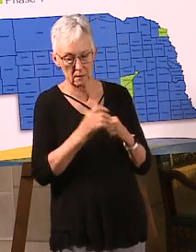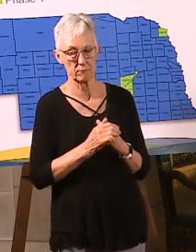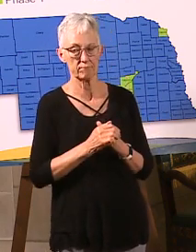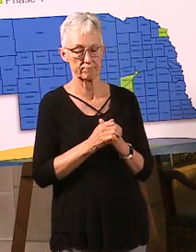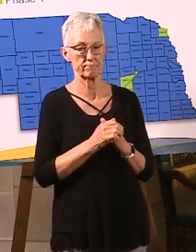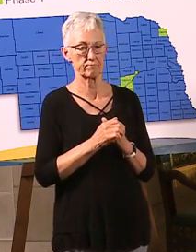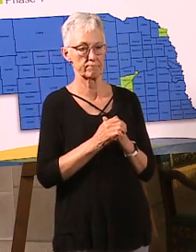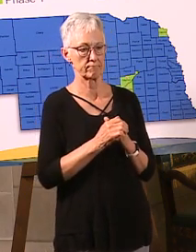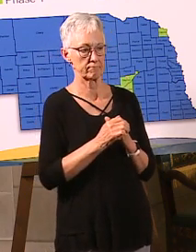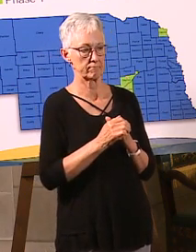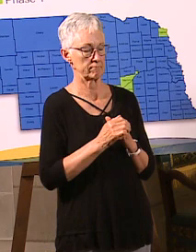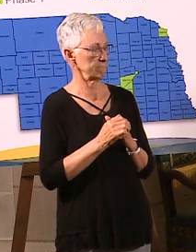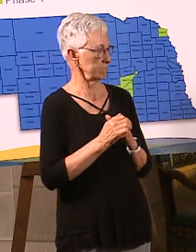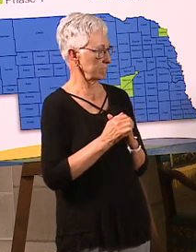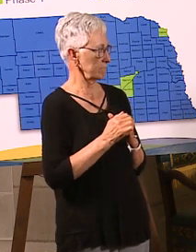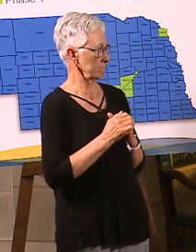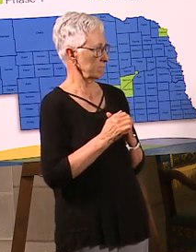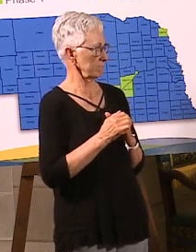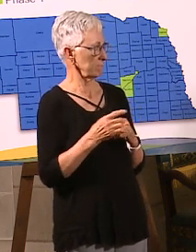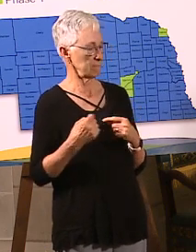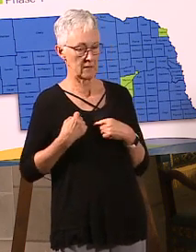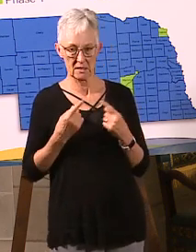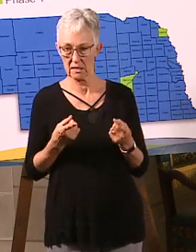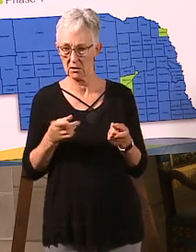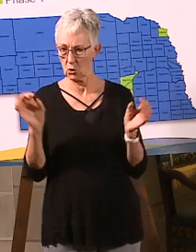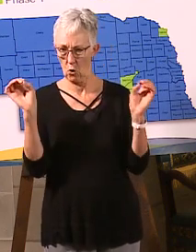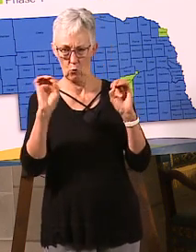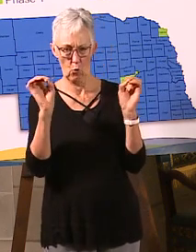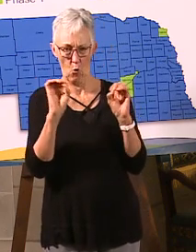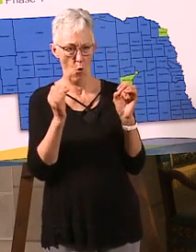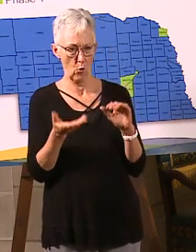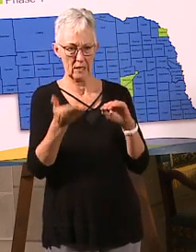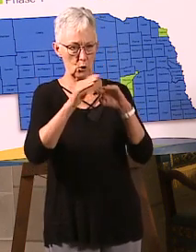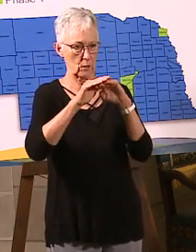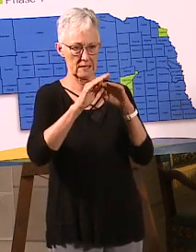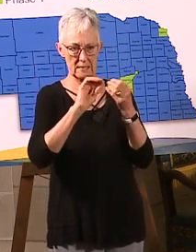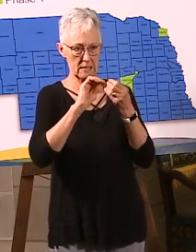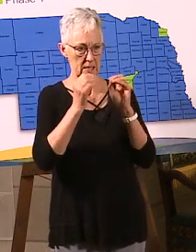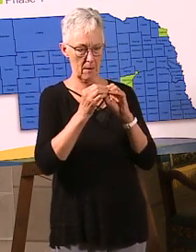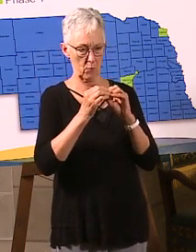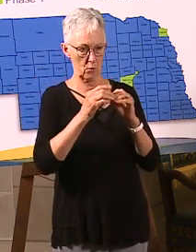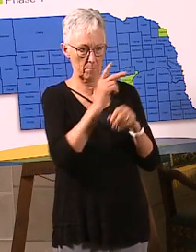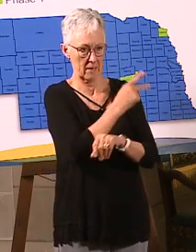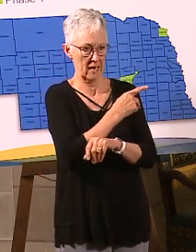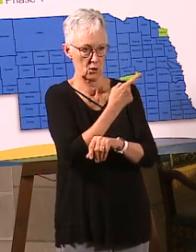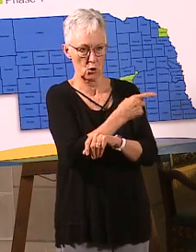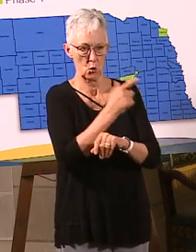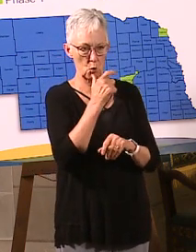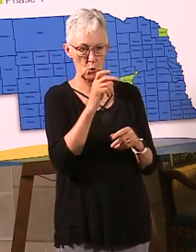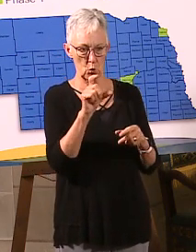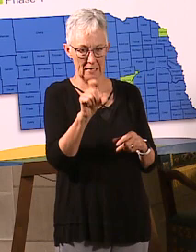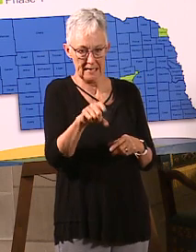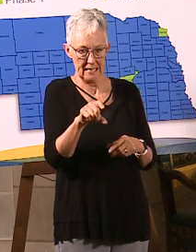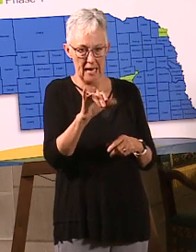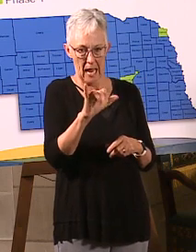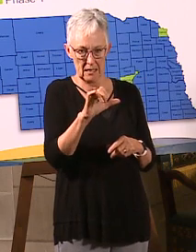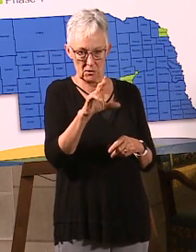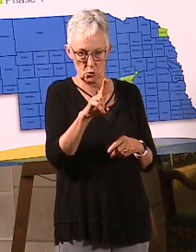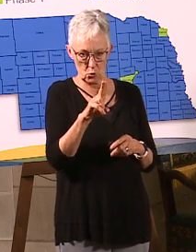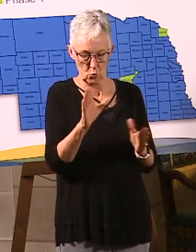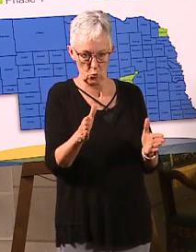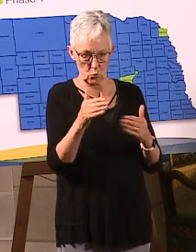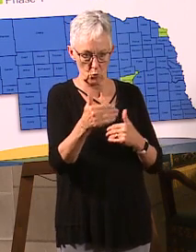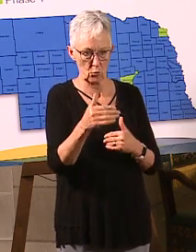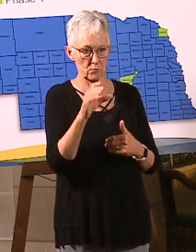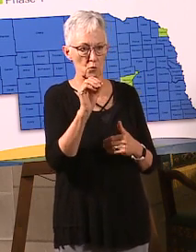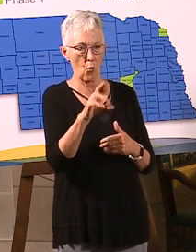And since there was really no increase in number of patients that needed a ventilator yesterday or ICU rooms, those are probably due to just